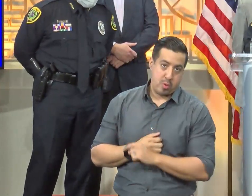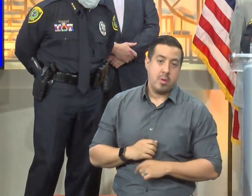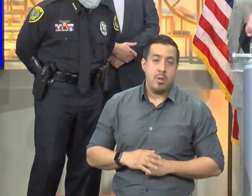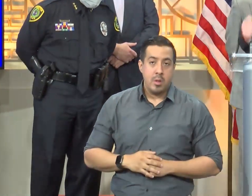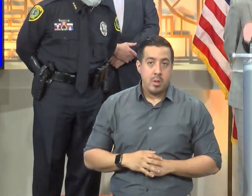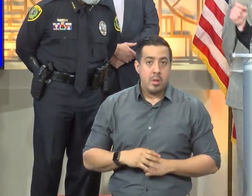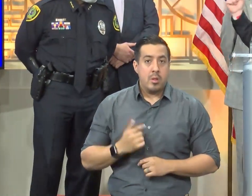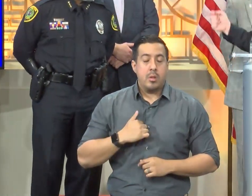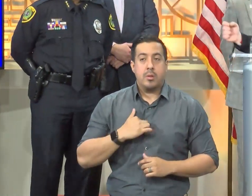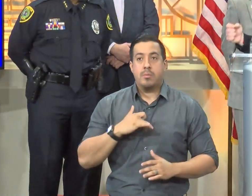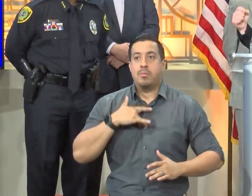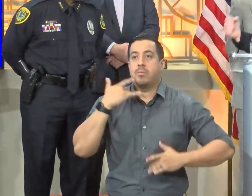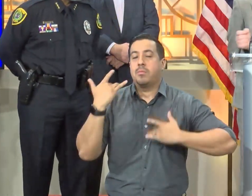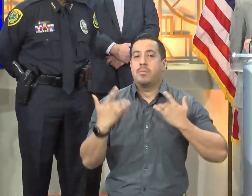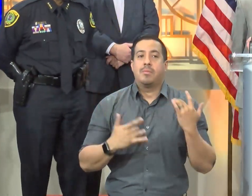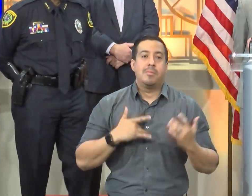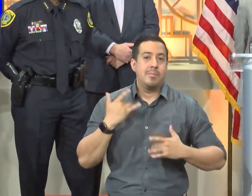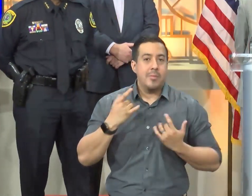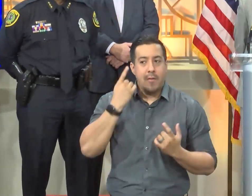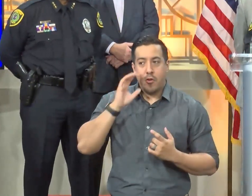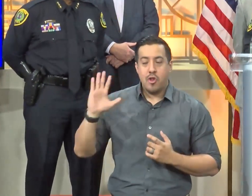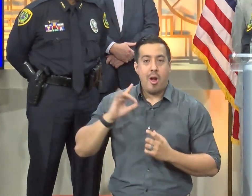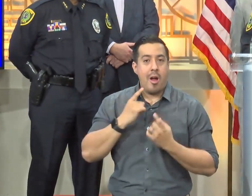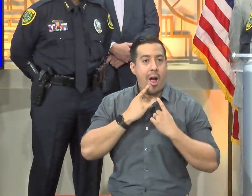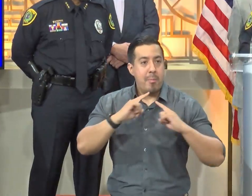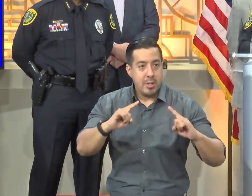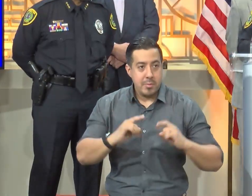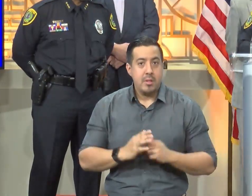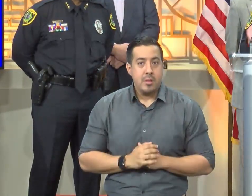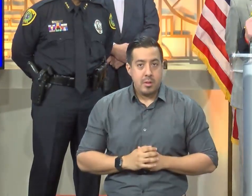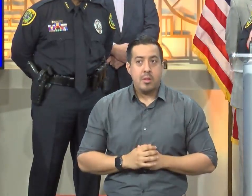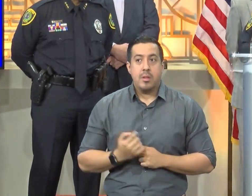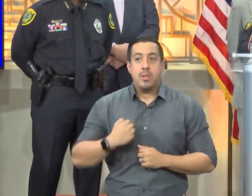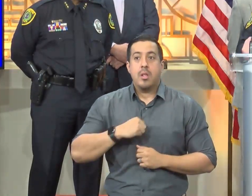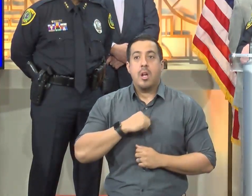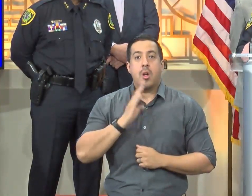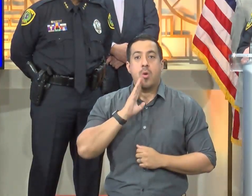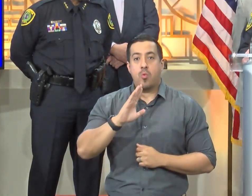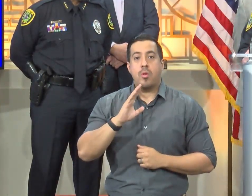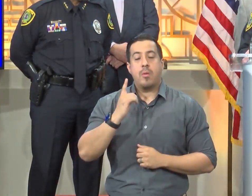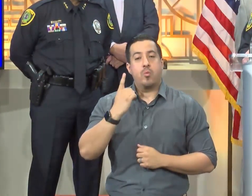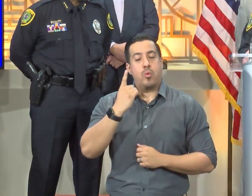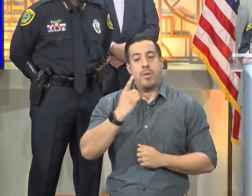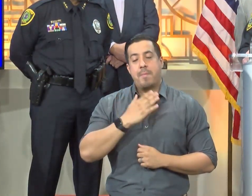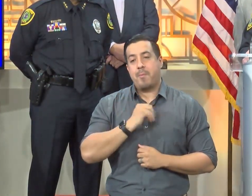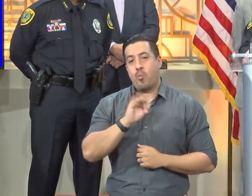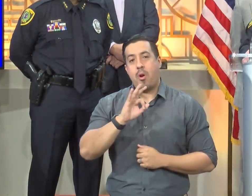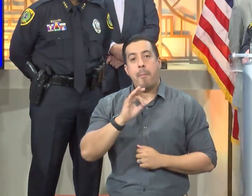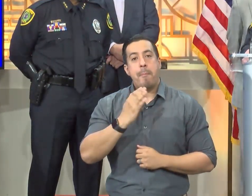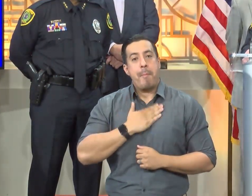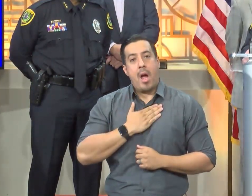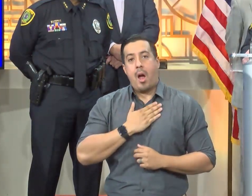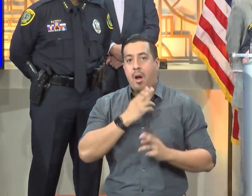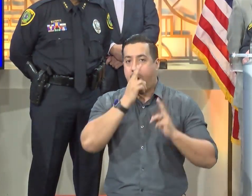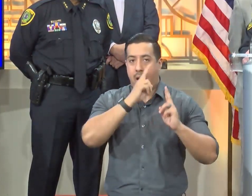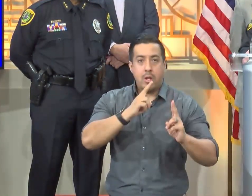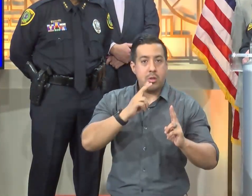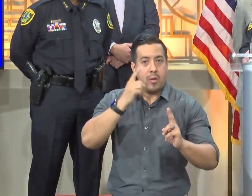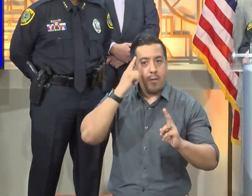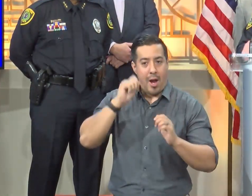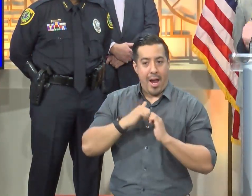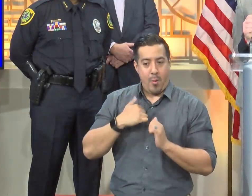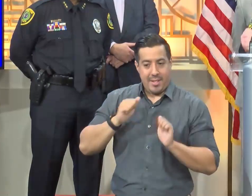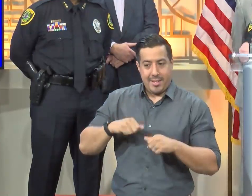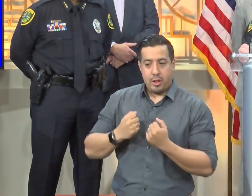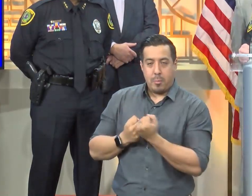am overjoyed for you and your accomplishments, and I will consider it one of my greatest honors to now work for you and support you however I